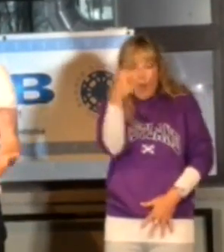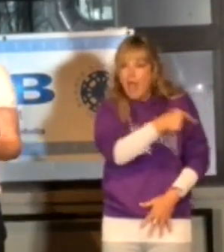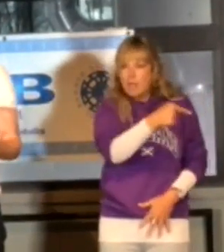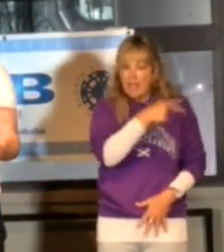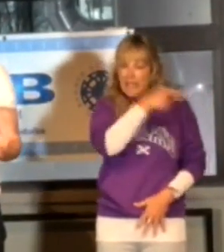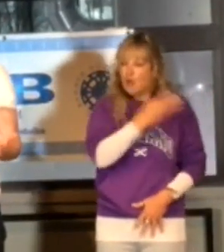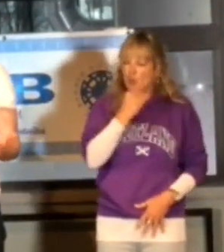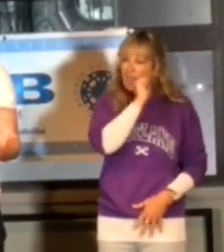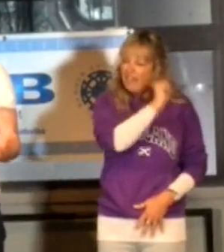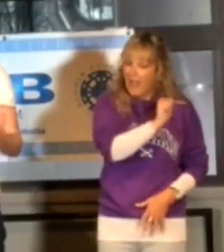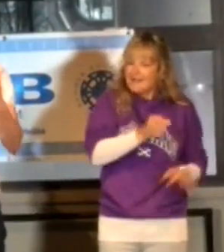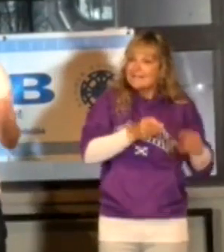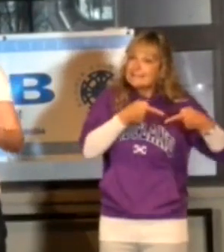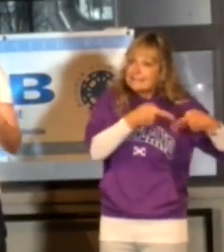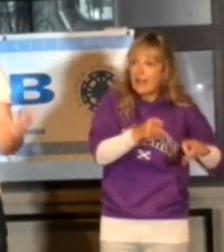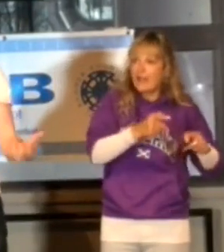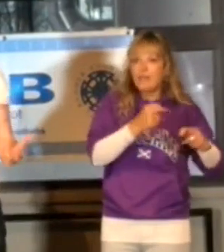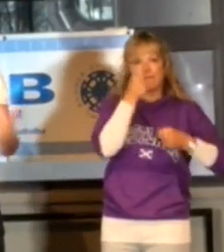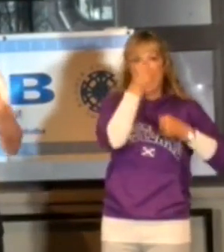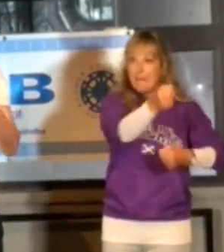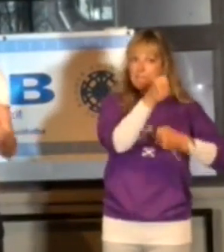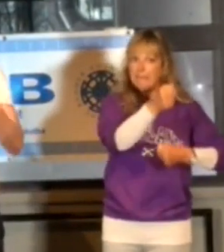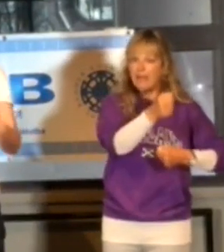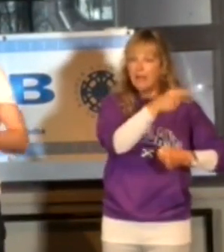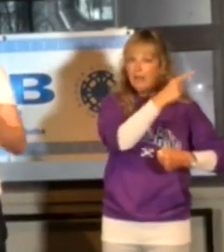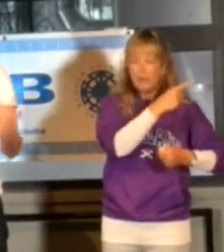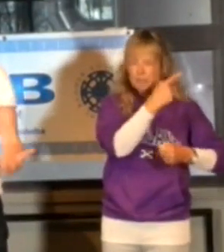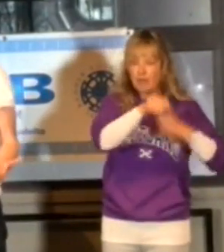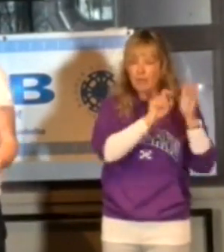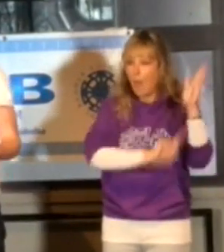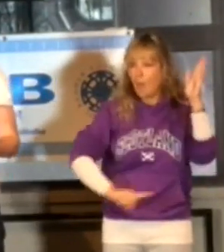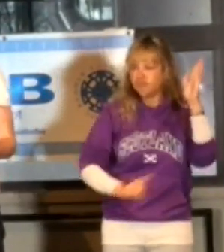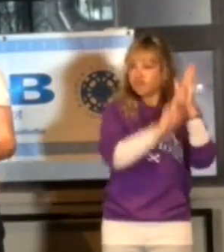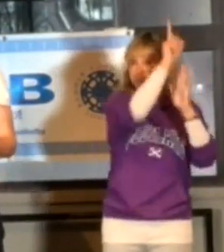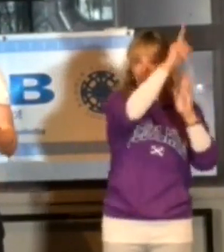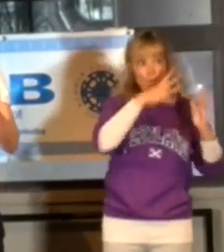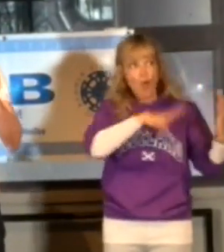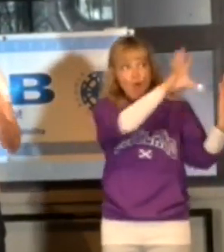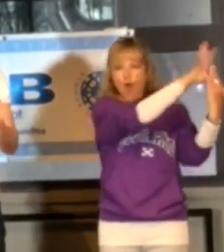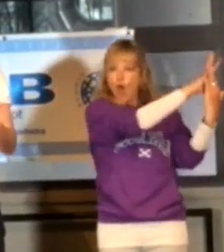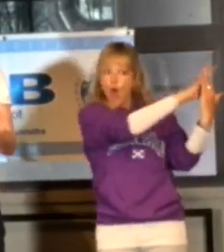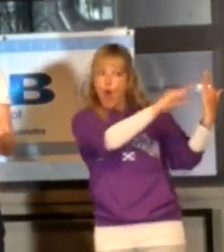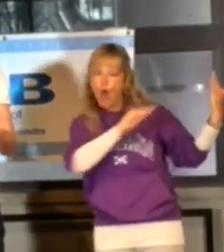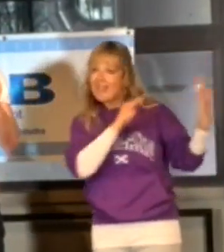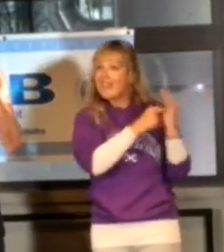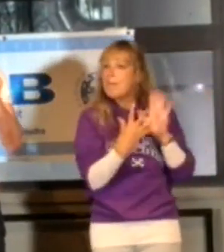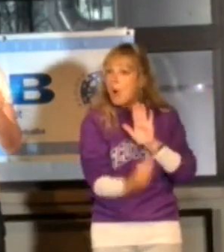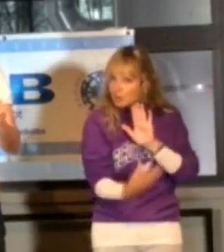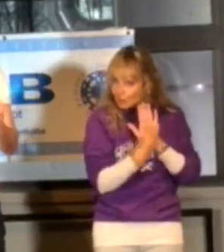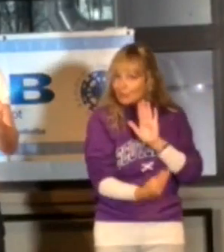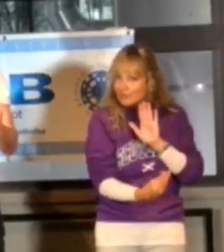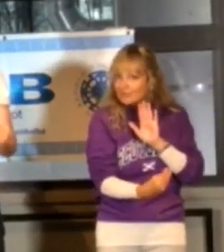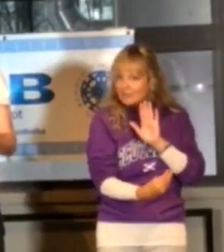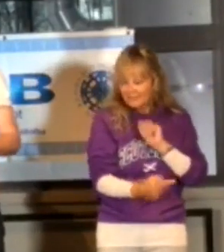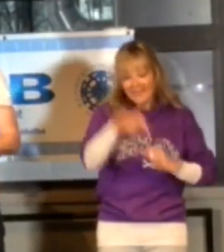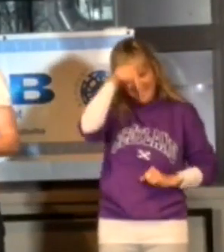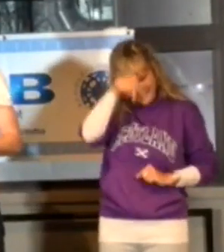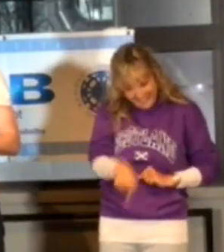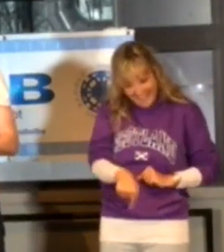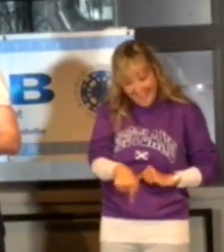and politician in America through this big organising, when we can put that infrastructure together, we can do something and